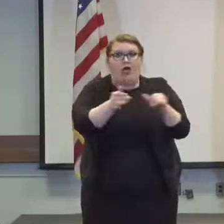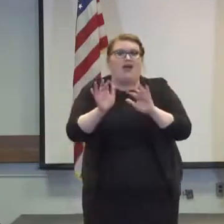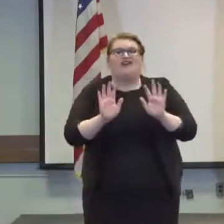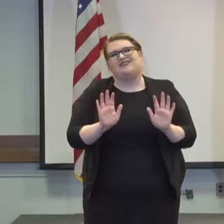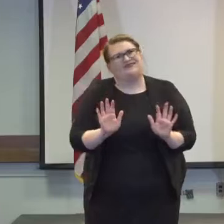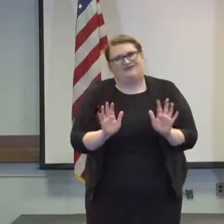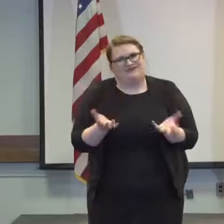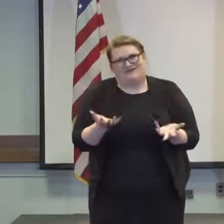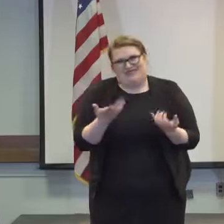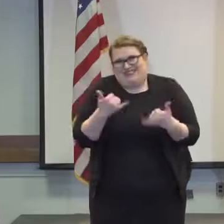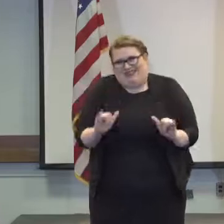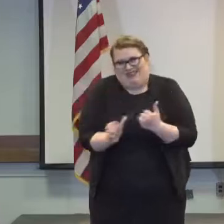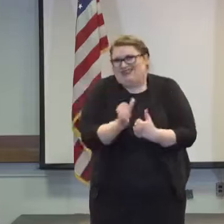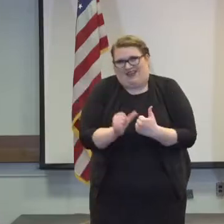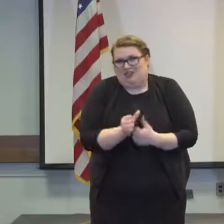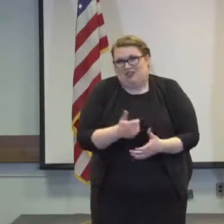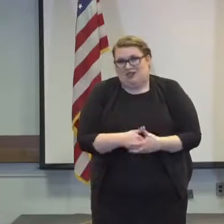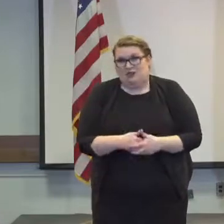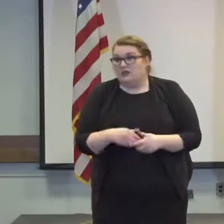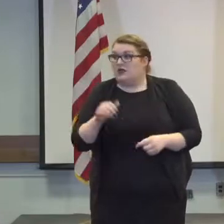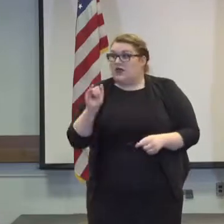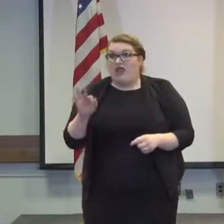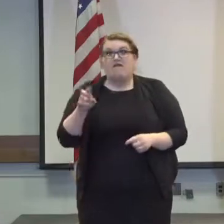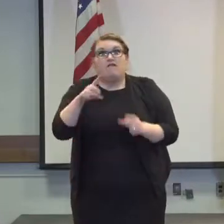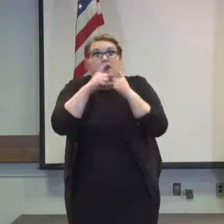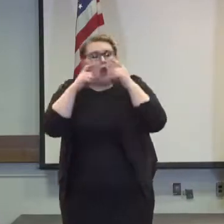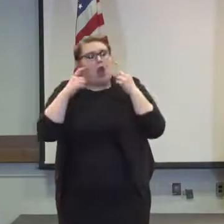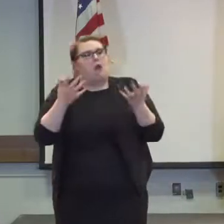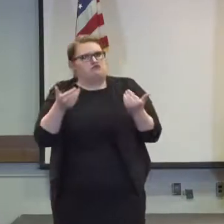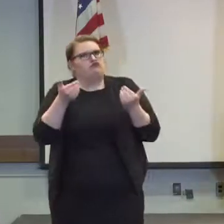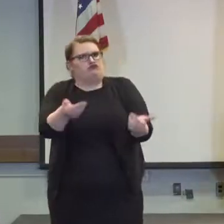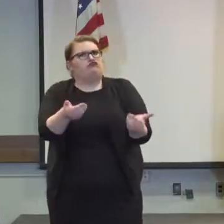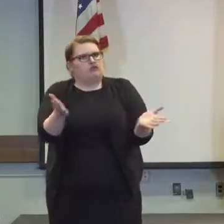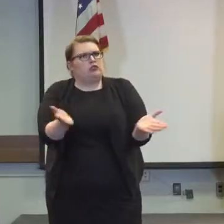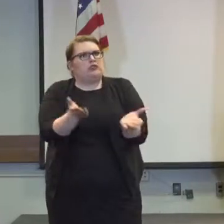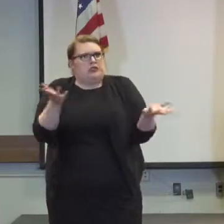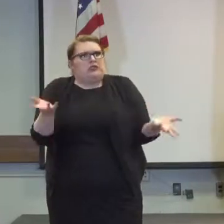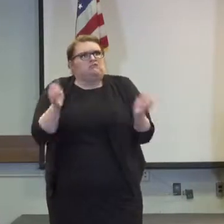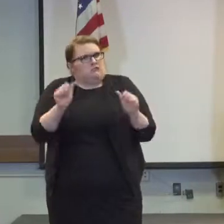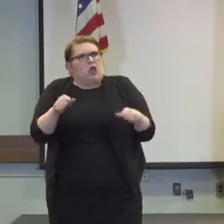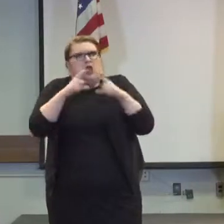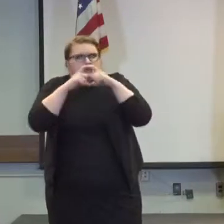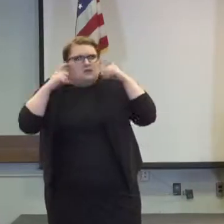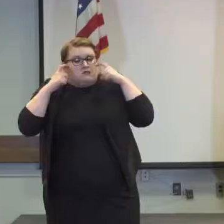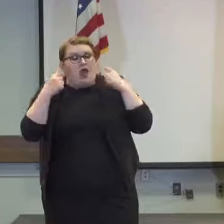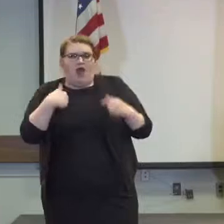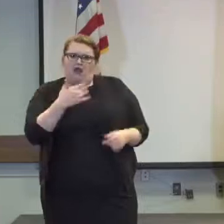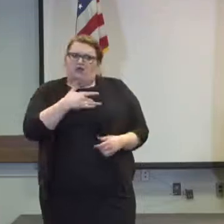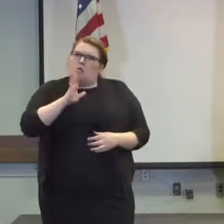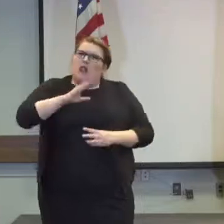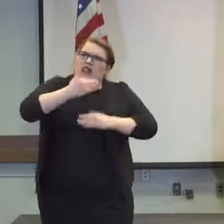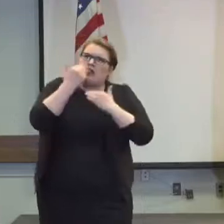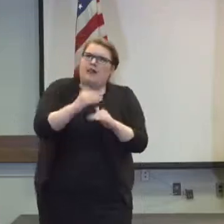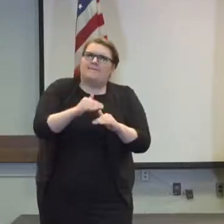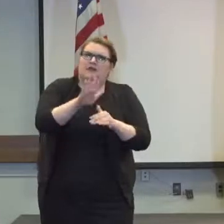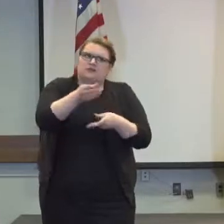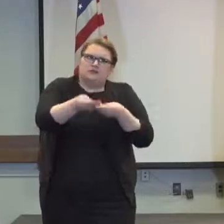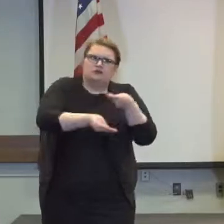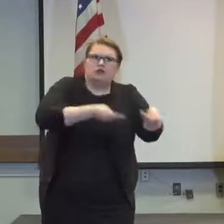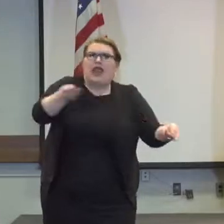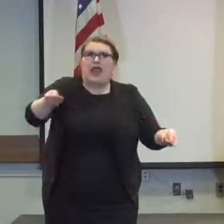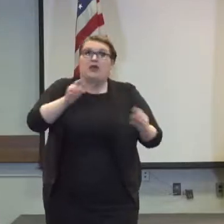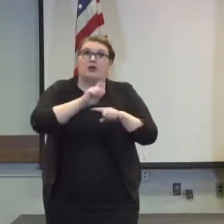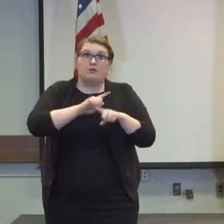masks, I encourage it because you don't know if you're symptomatic sometimes, and I think it will limit spread, but it will not make